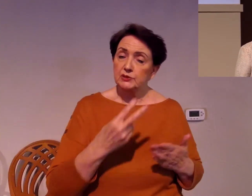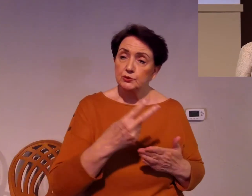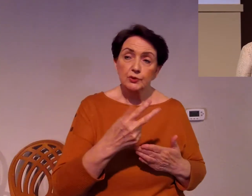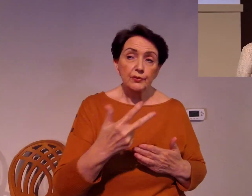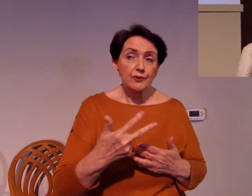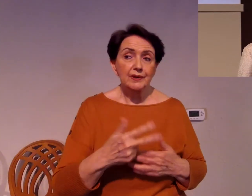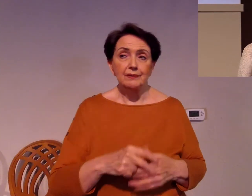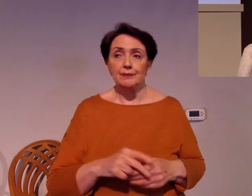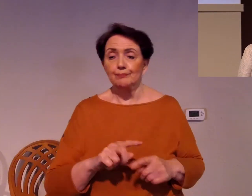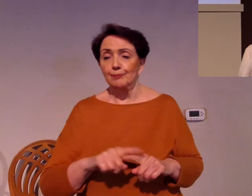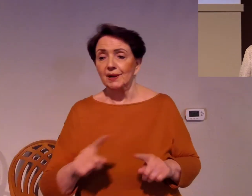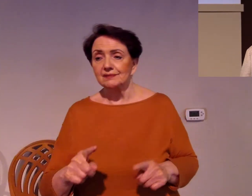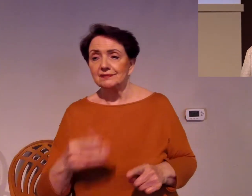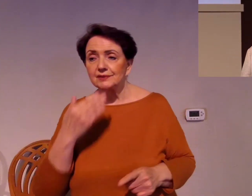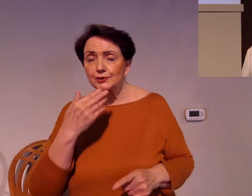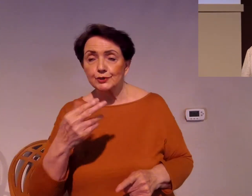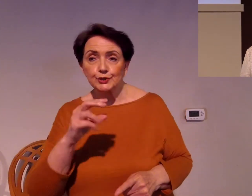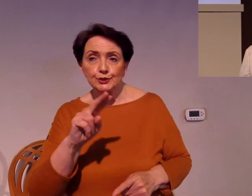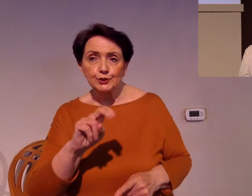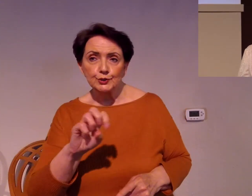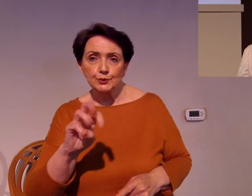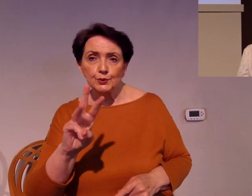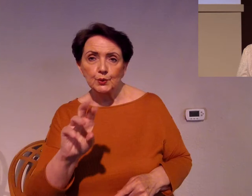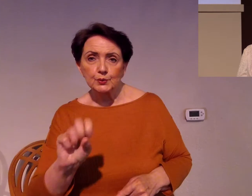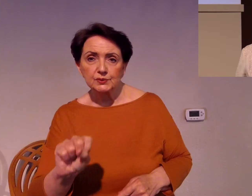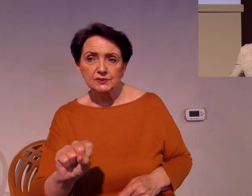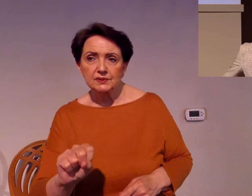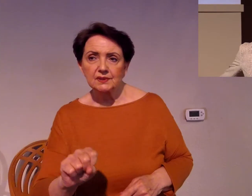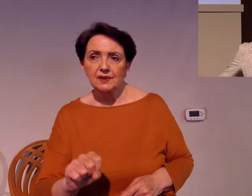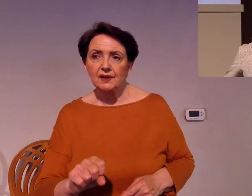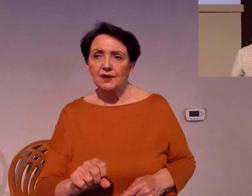good news is he hasn't met anybody that has all four.